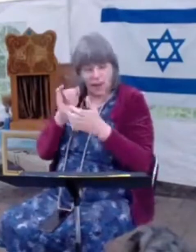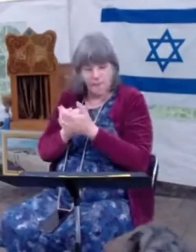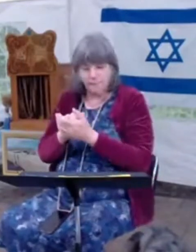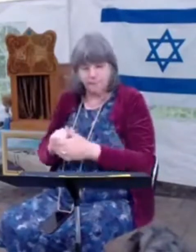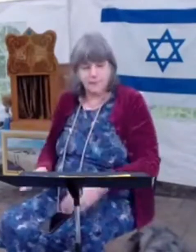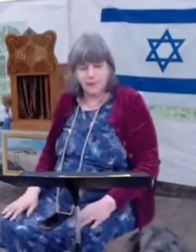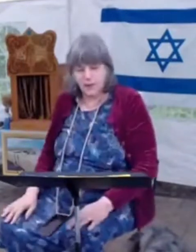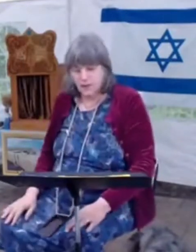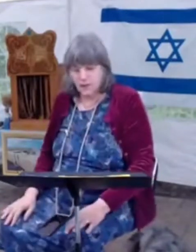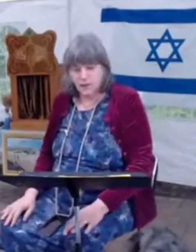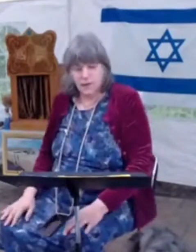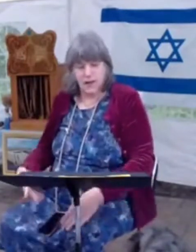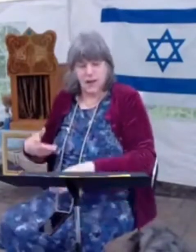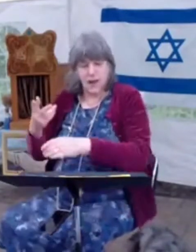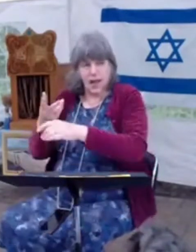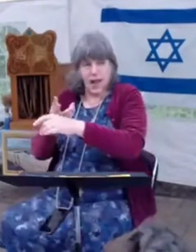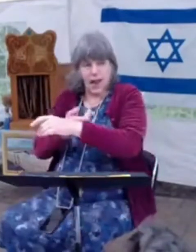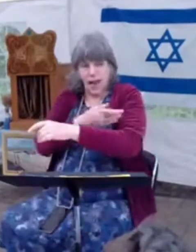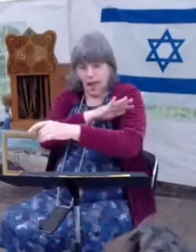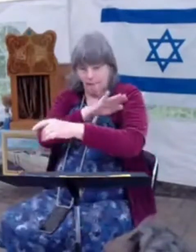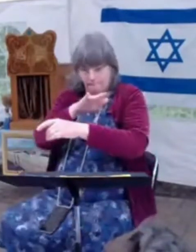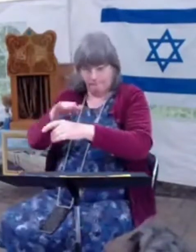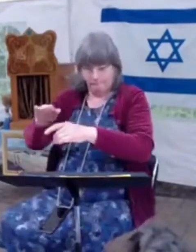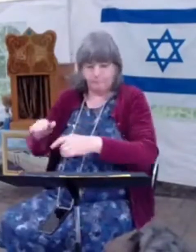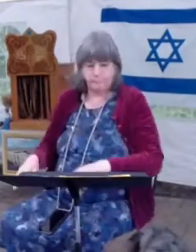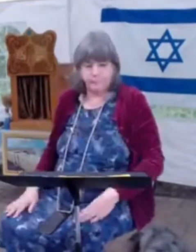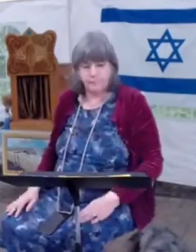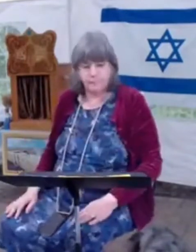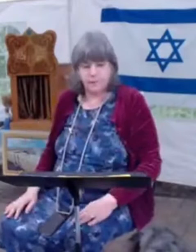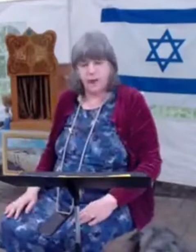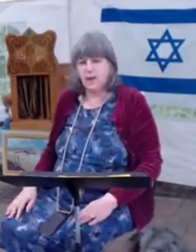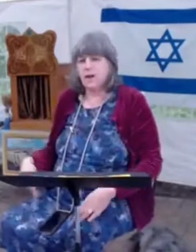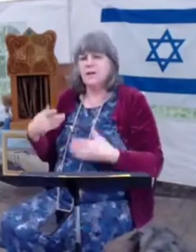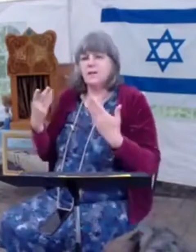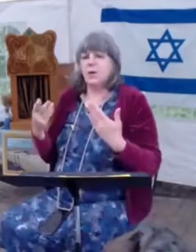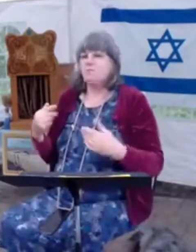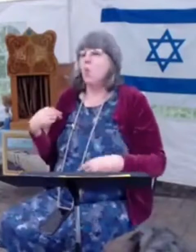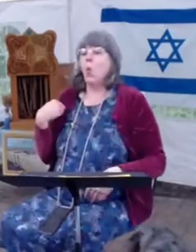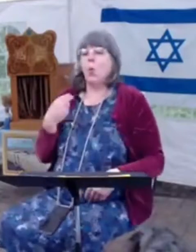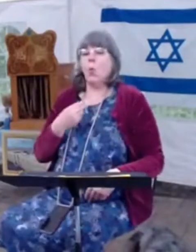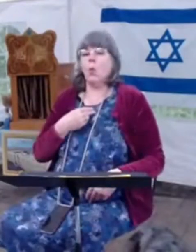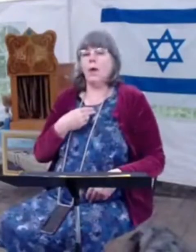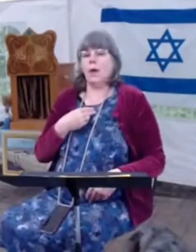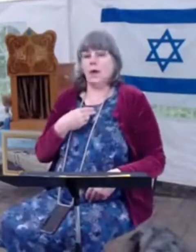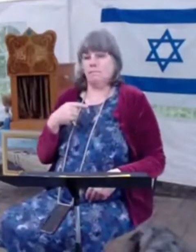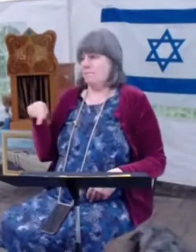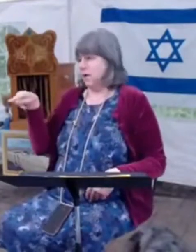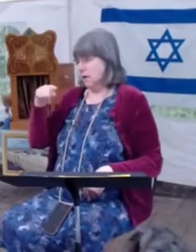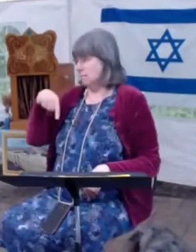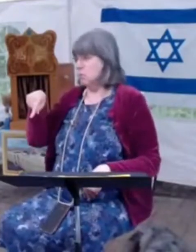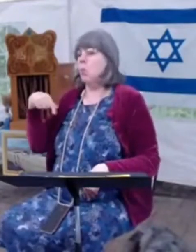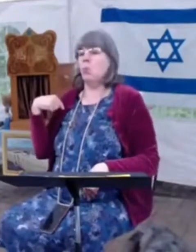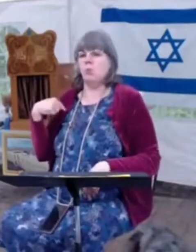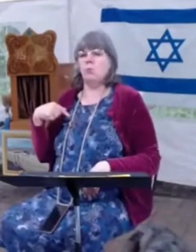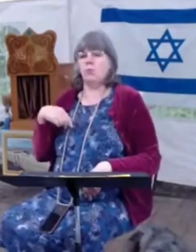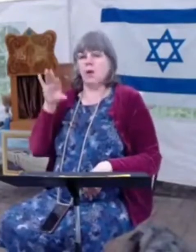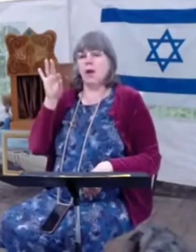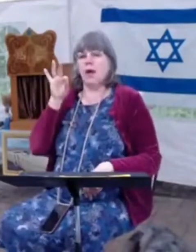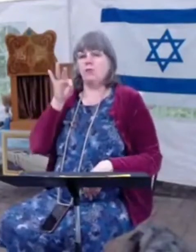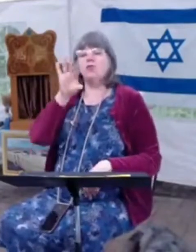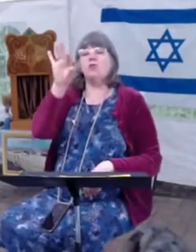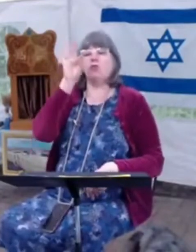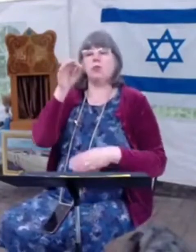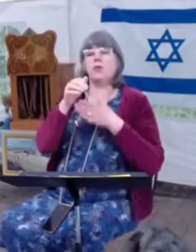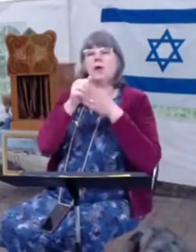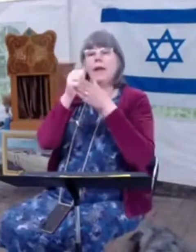We like to decide who is our leader, but nobody asked them. God said, you are. And he had to go and tell them,